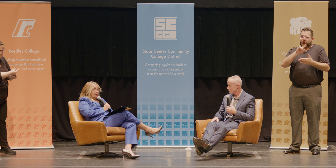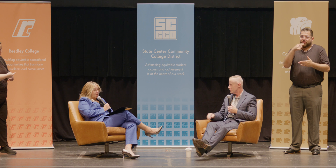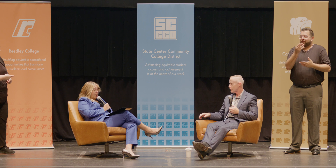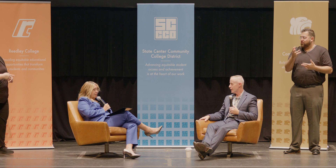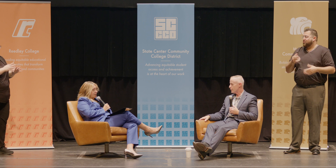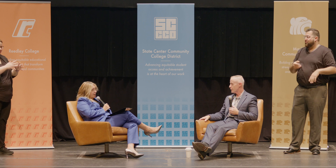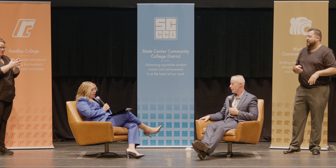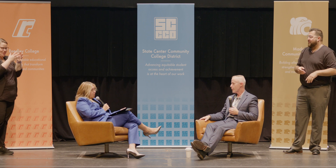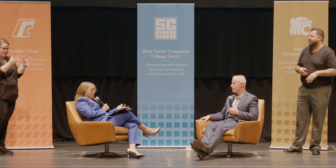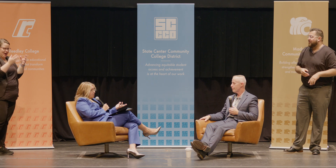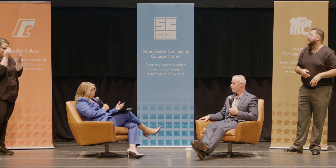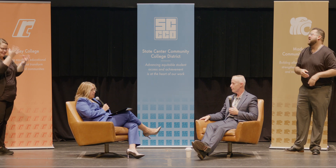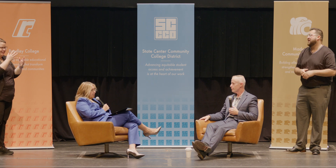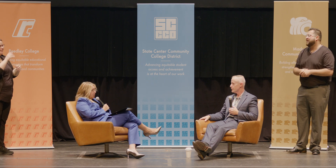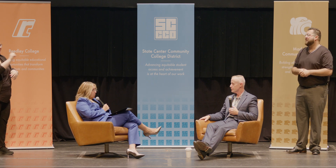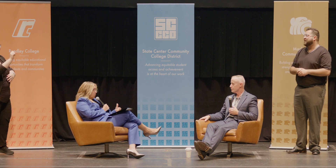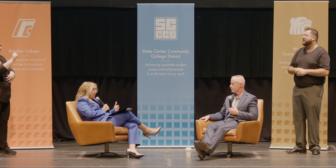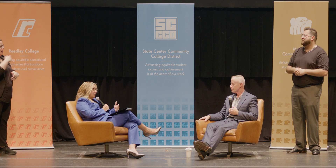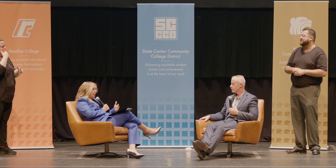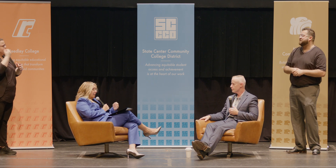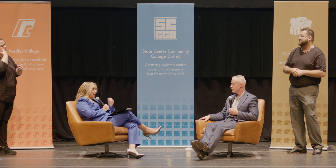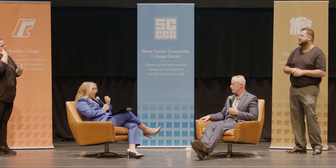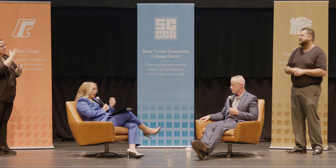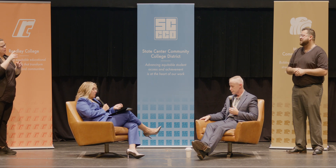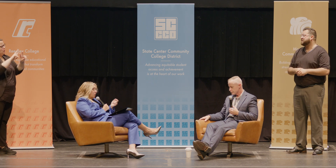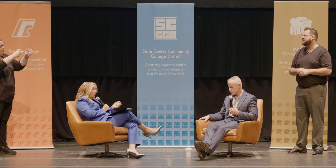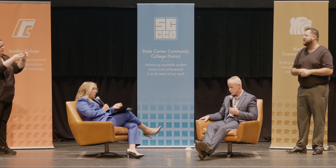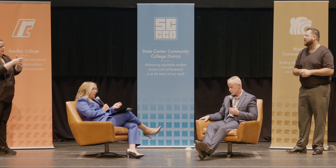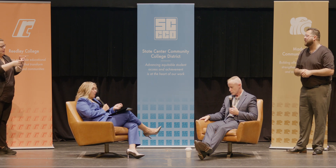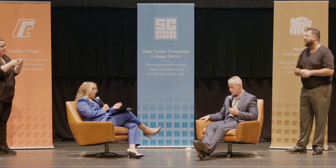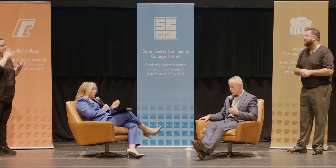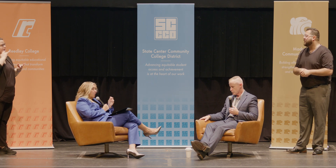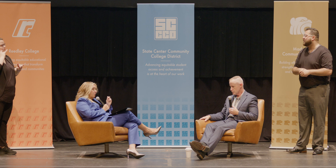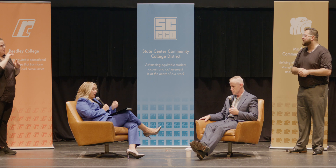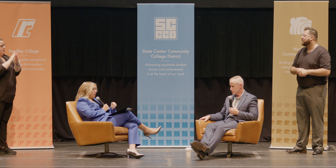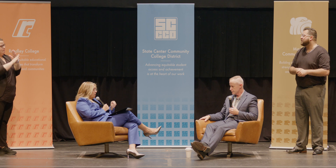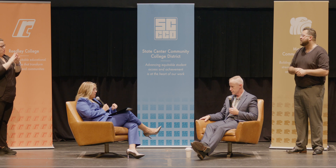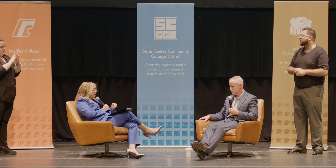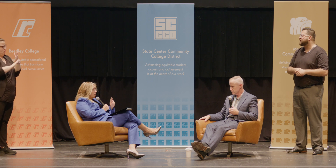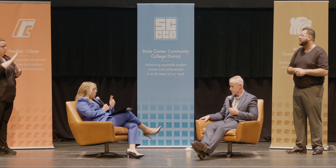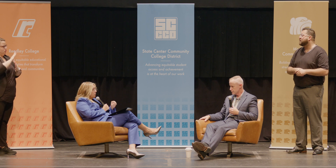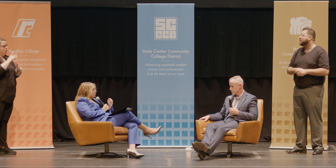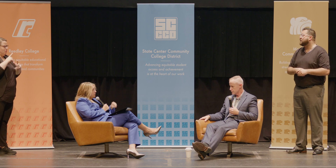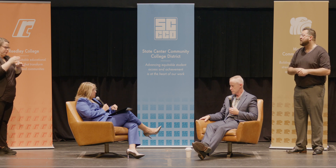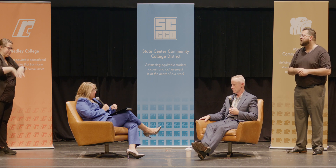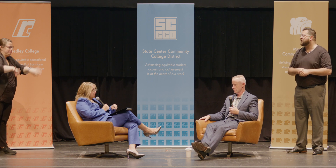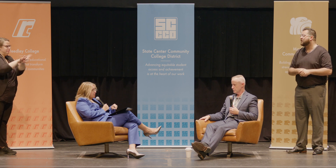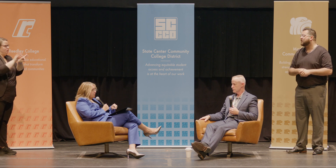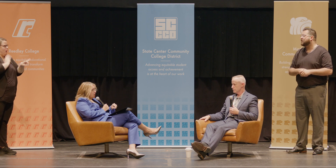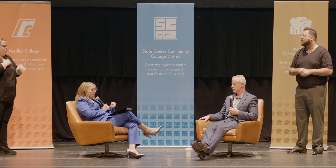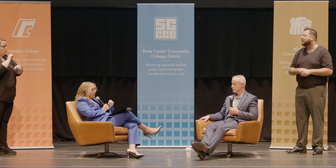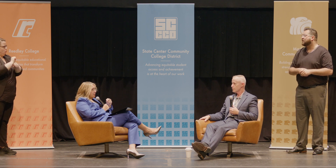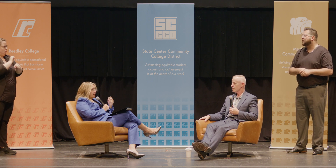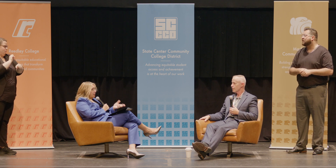thoughts. There's a lot there. I know recently you were quoted as saying, California community colleges are a vital element in our workforce development